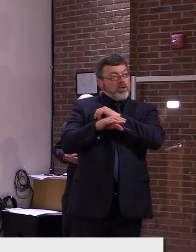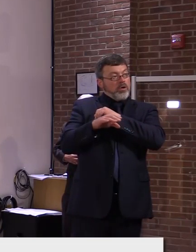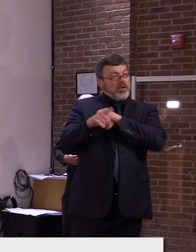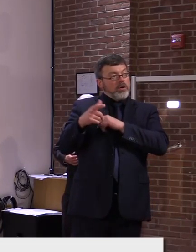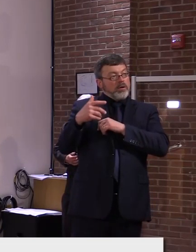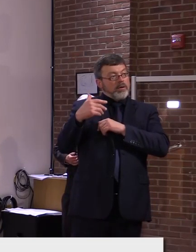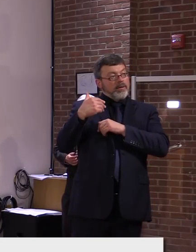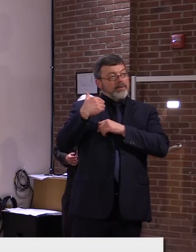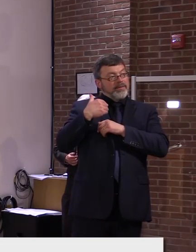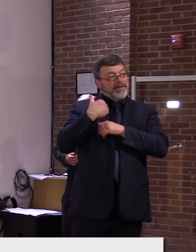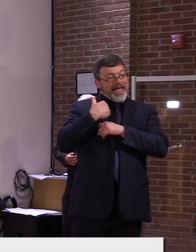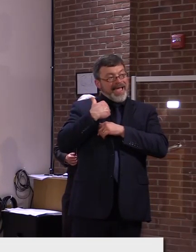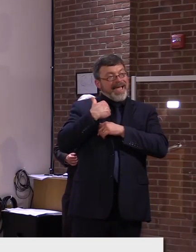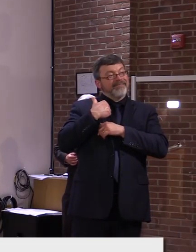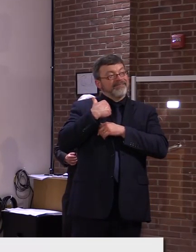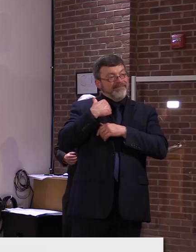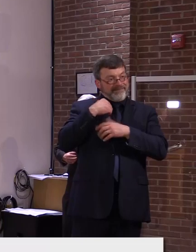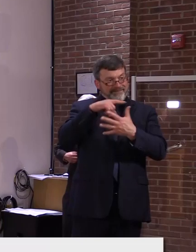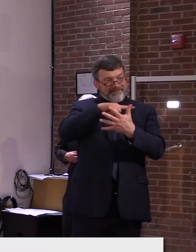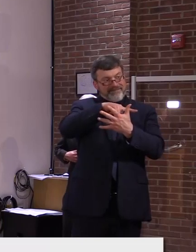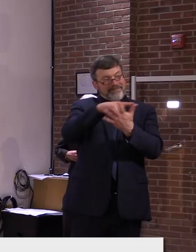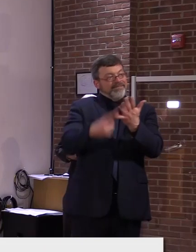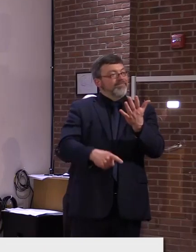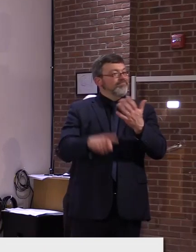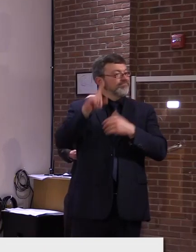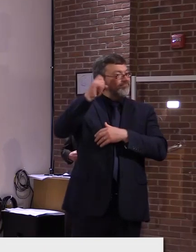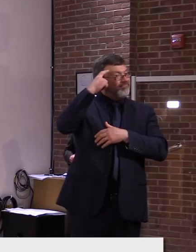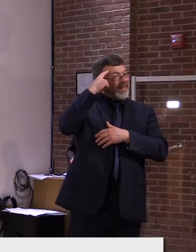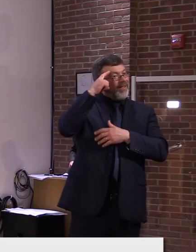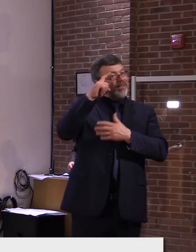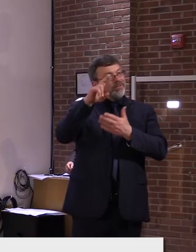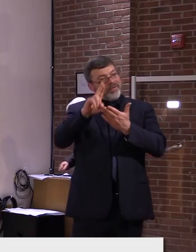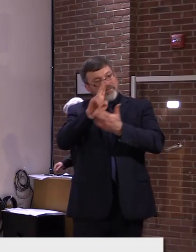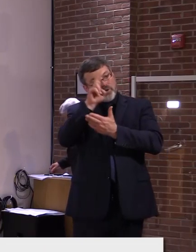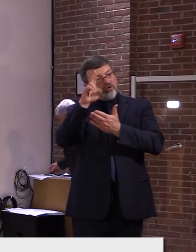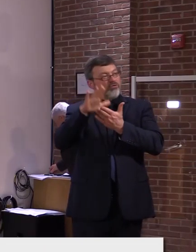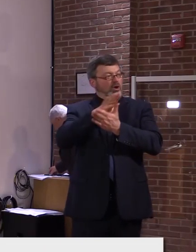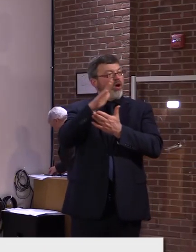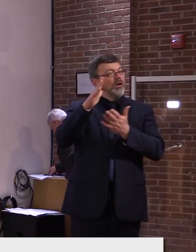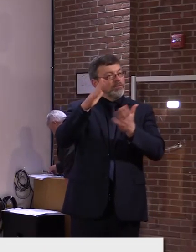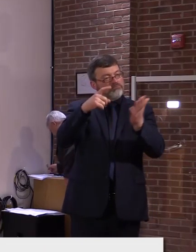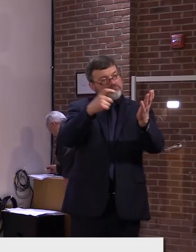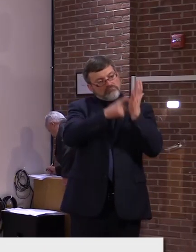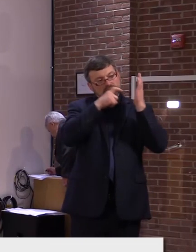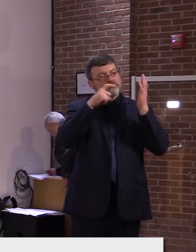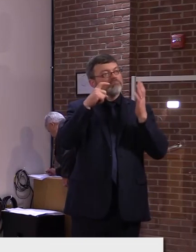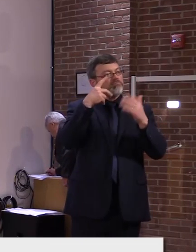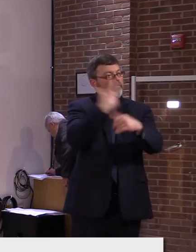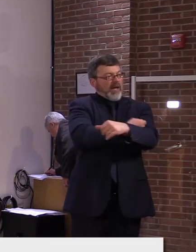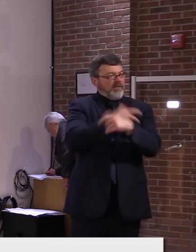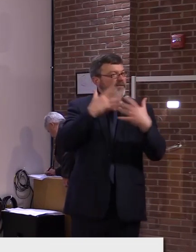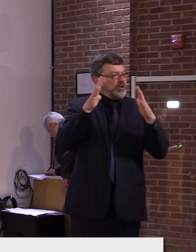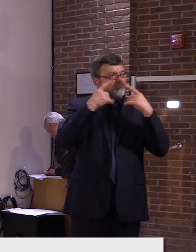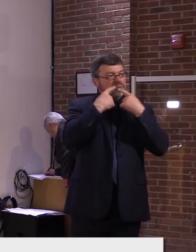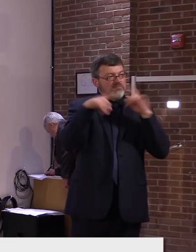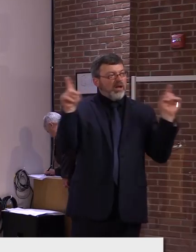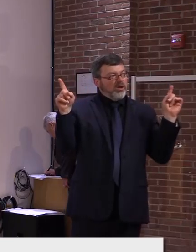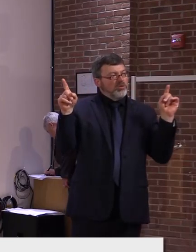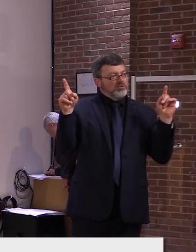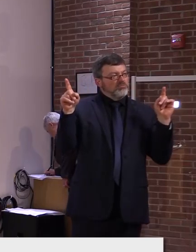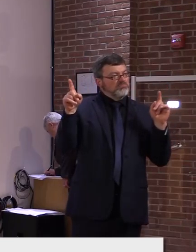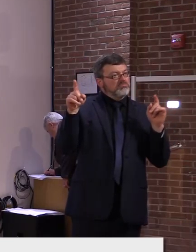that Vermont's public universities and public K-12 schools also will require vaccination this fall?